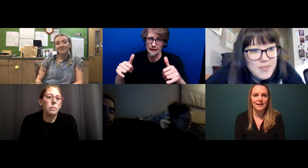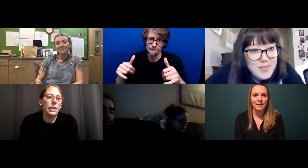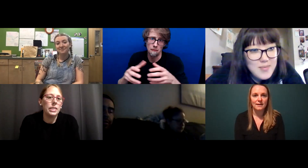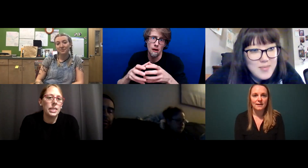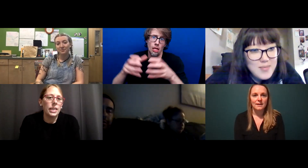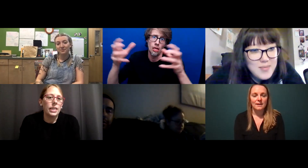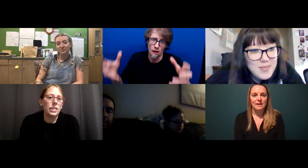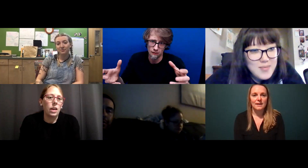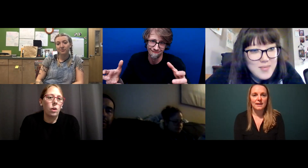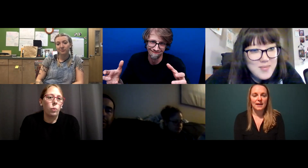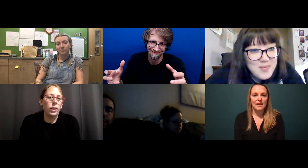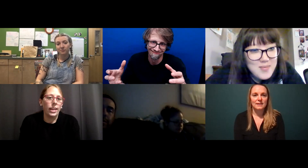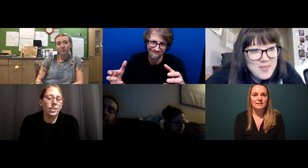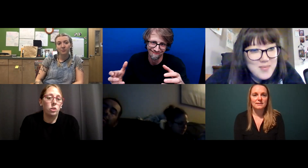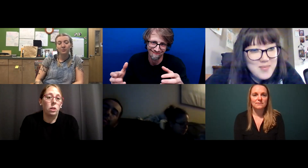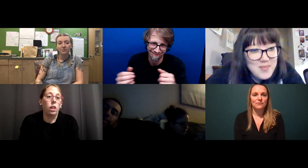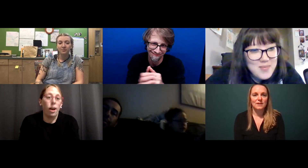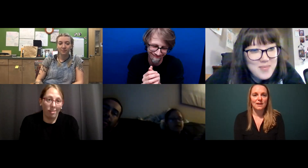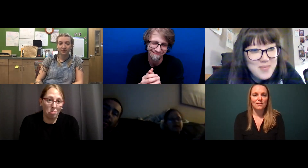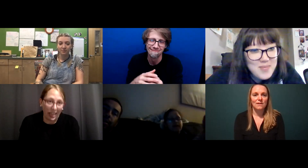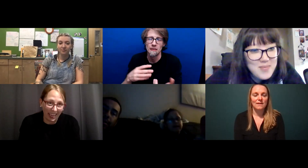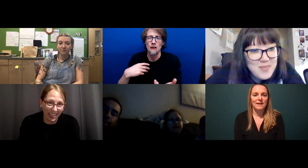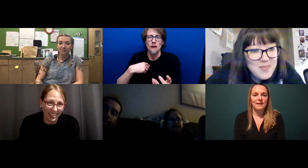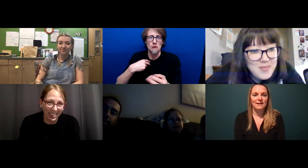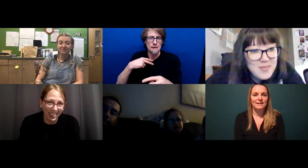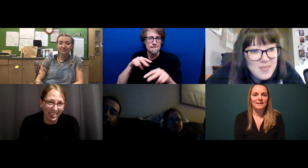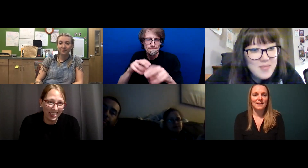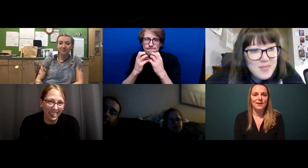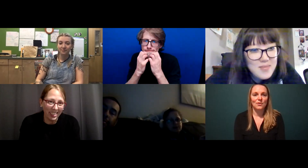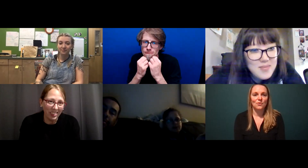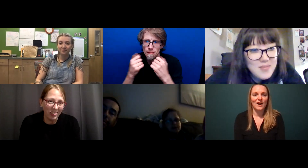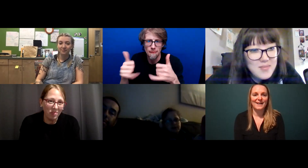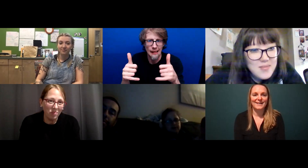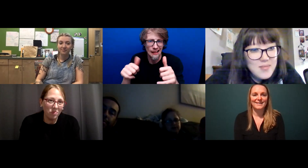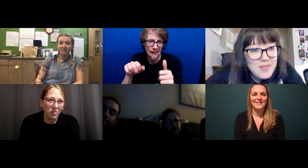that means is that we like to do a lot of play.